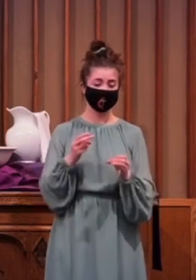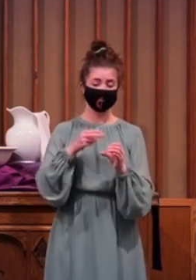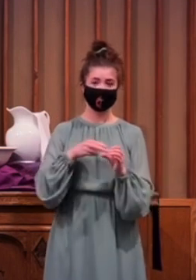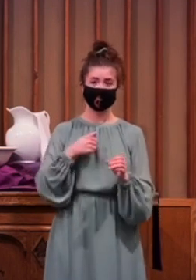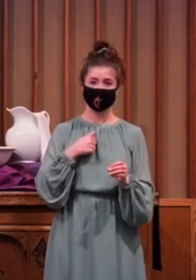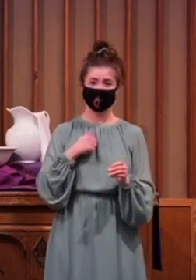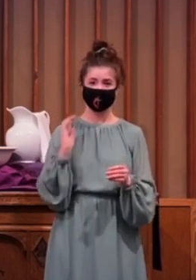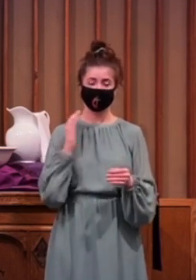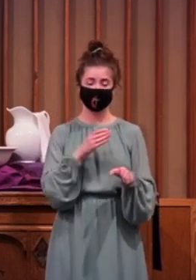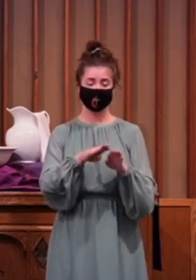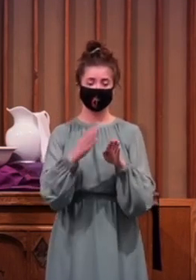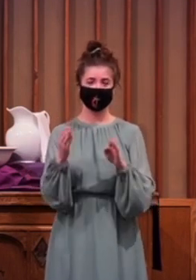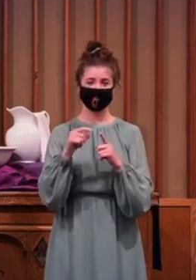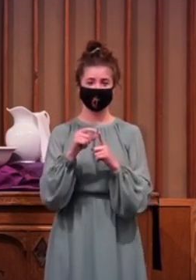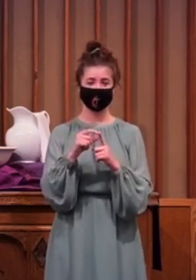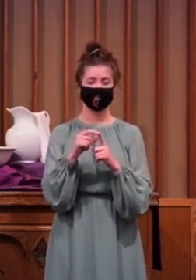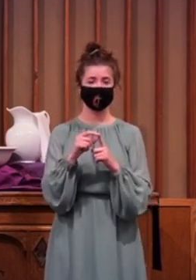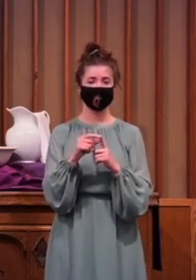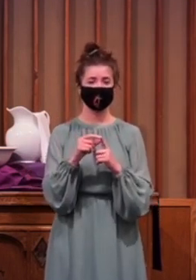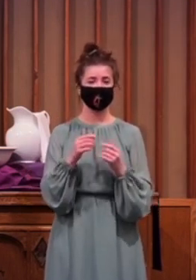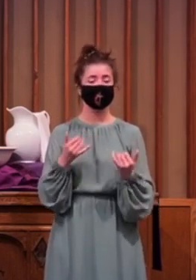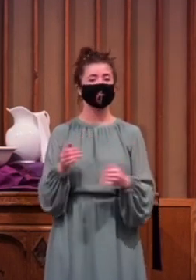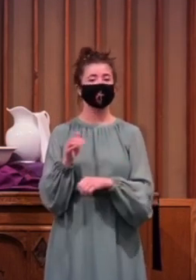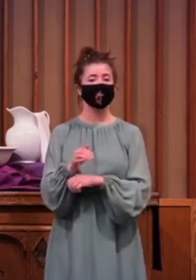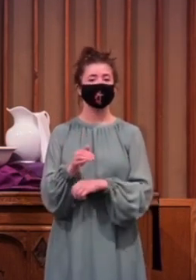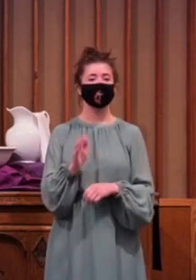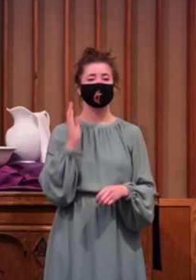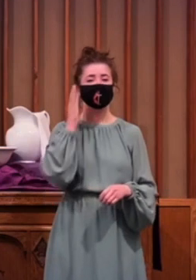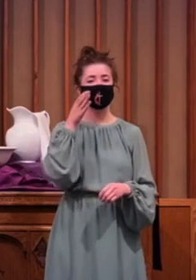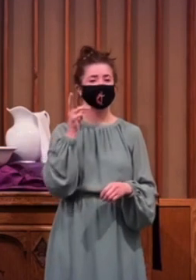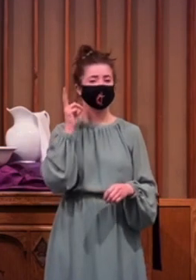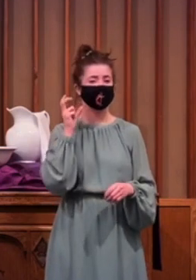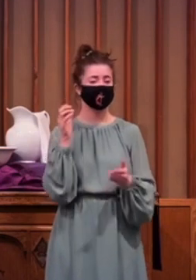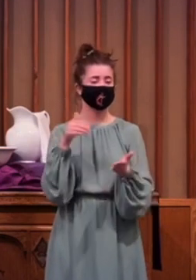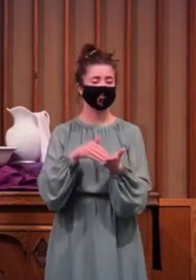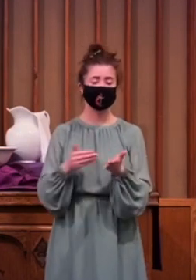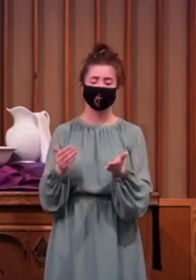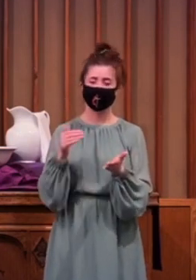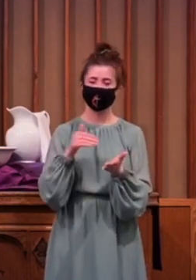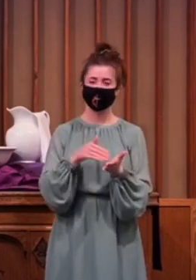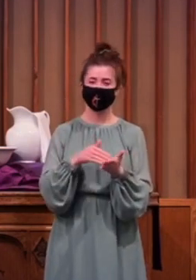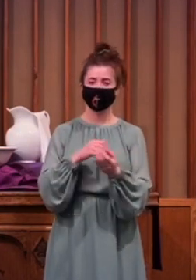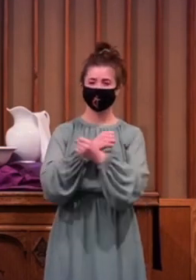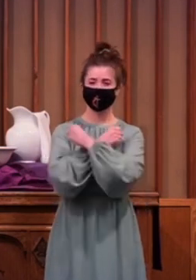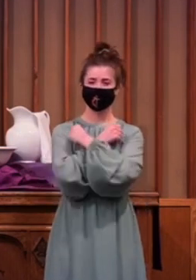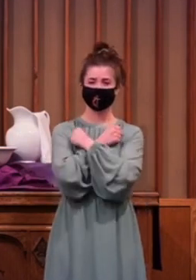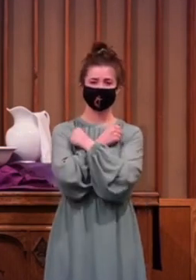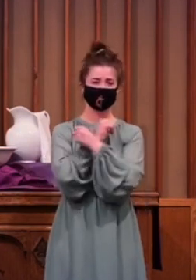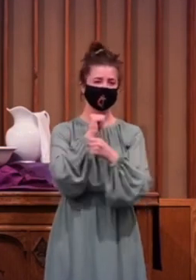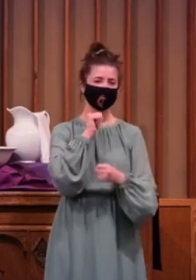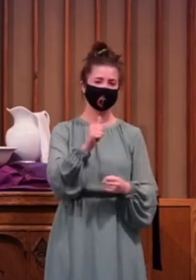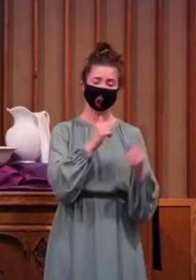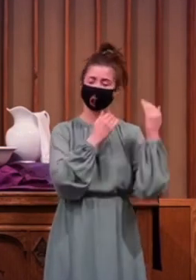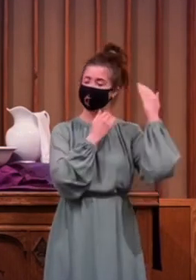words. Tonight we will hear again and again of a love that knows no bounds. May